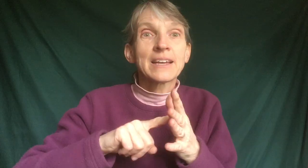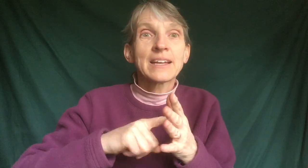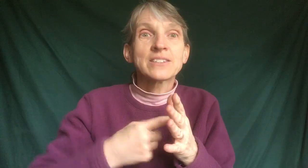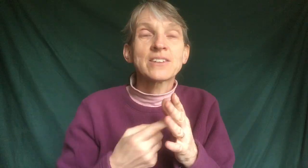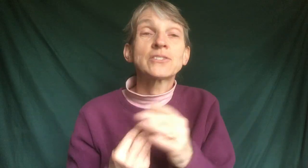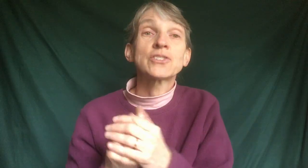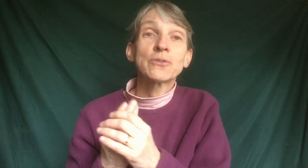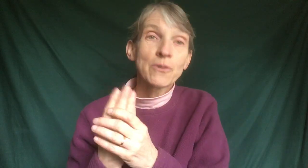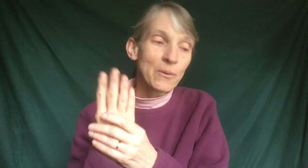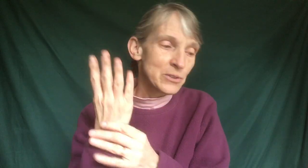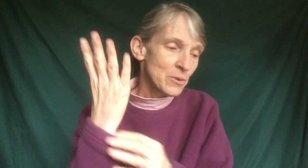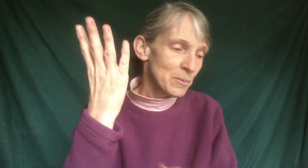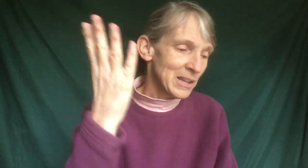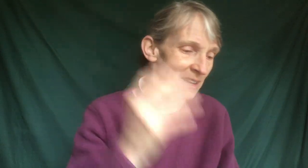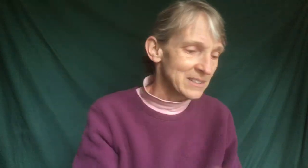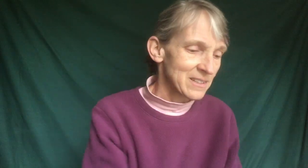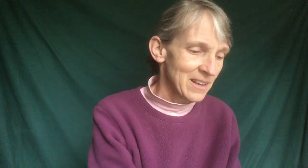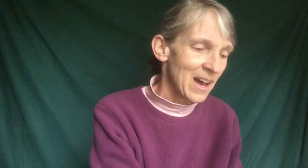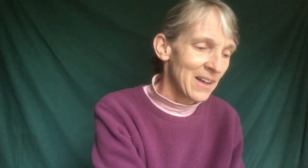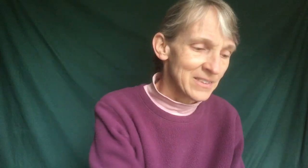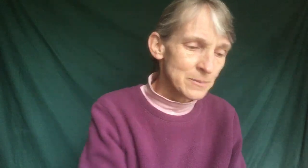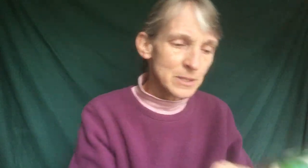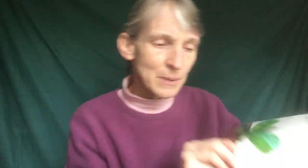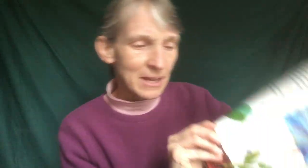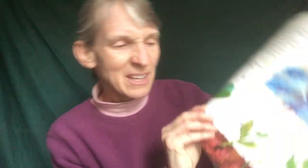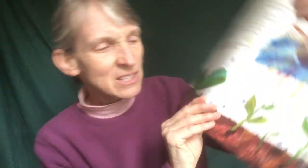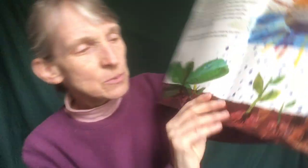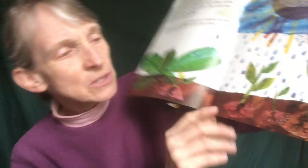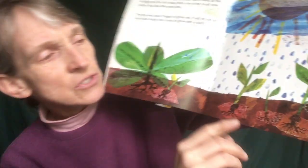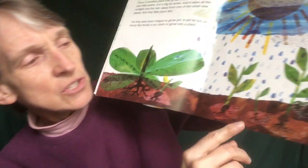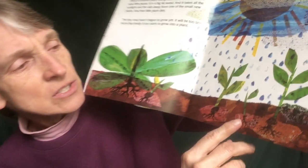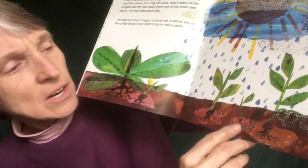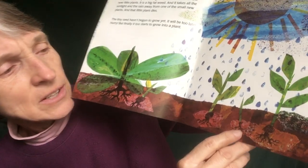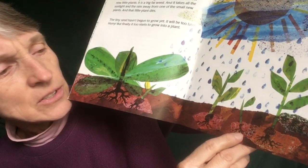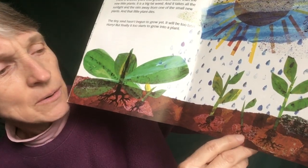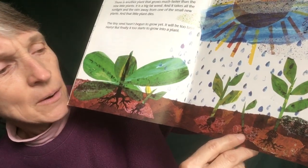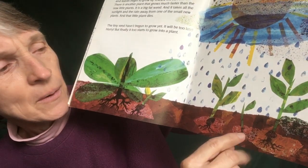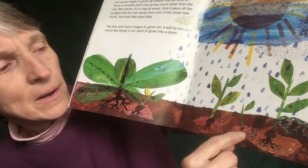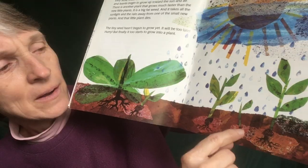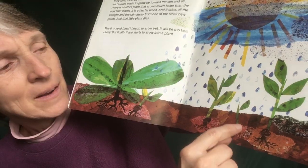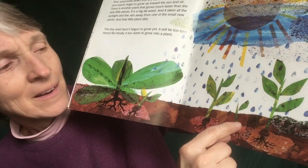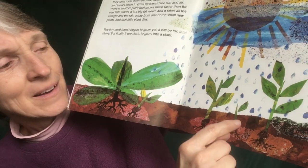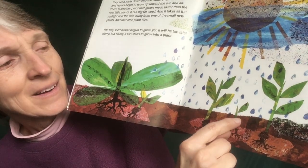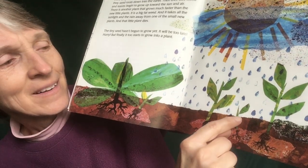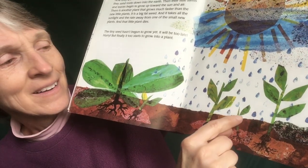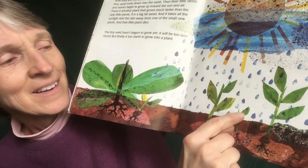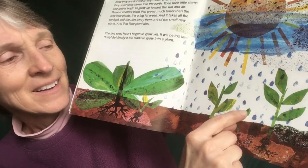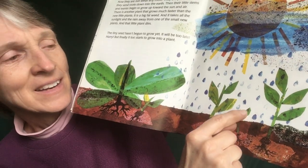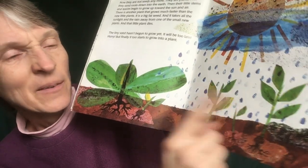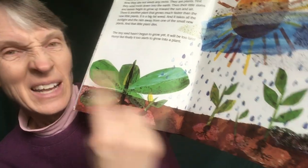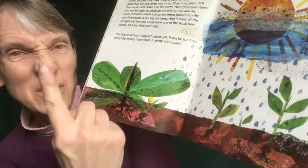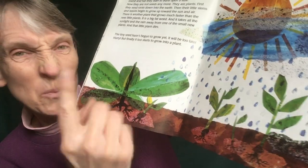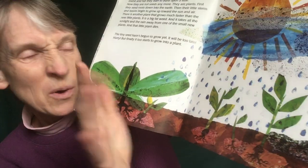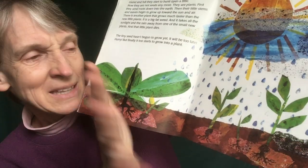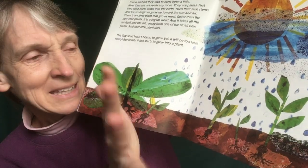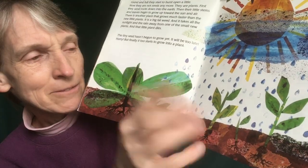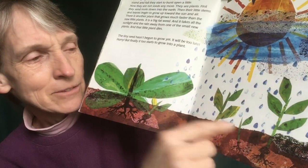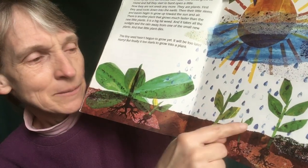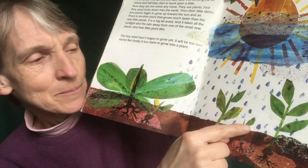it starts to grow into a plant. This must be it. This one is just starting to grow. Now it has one leaf.